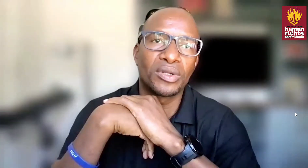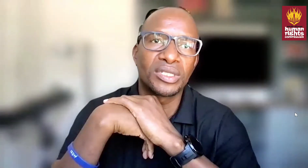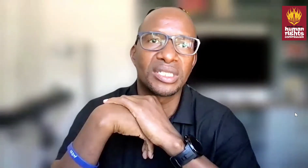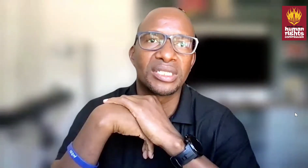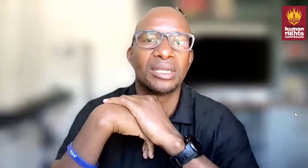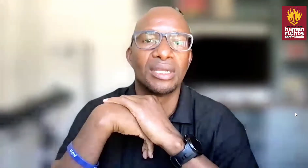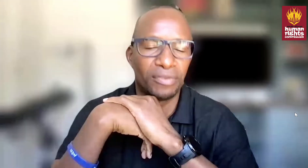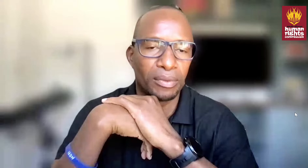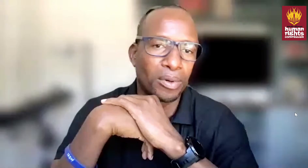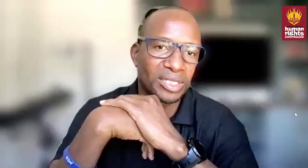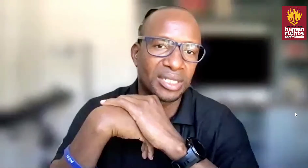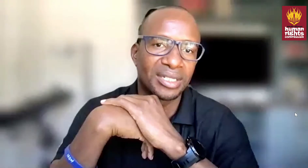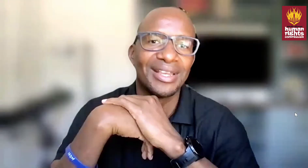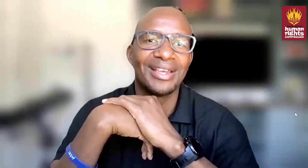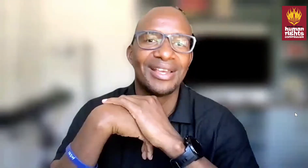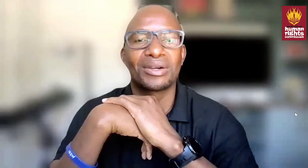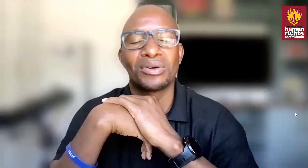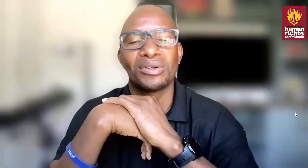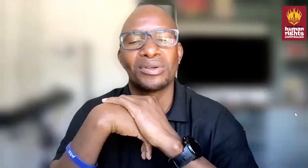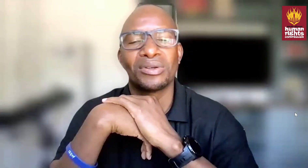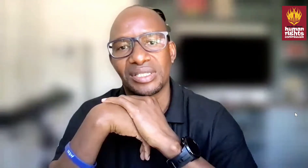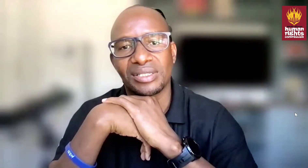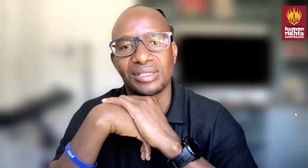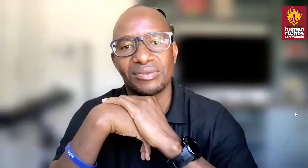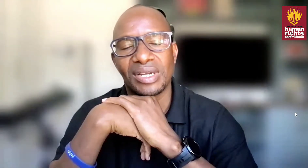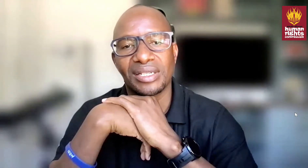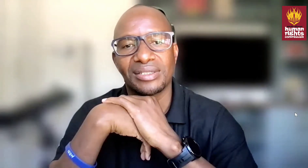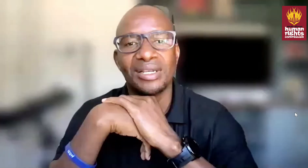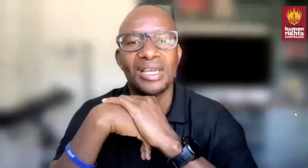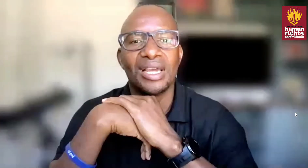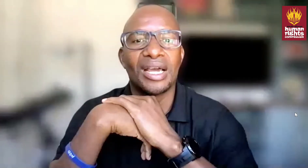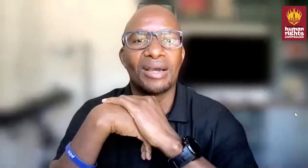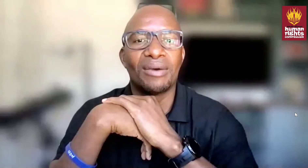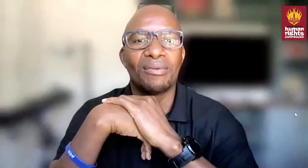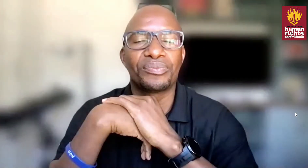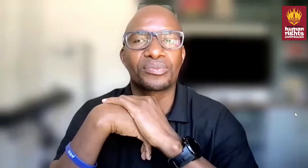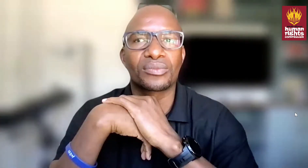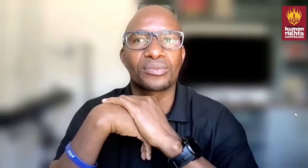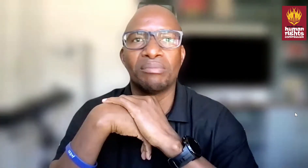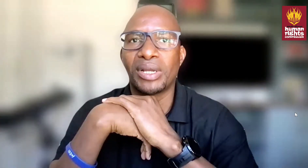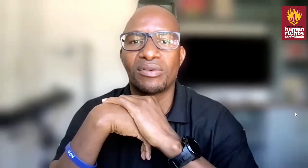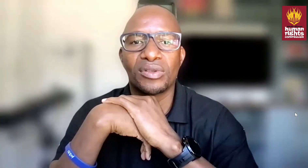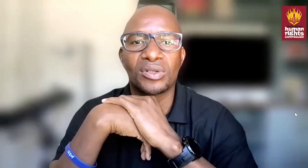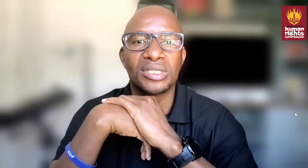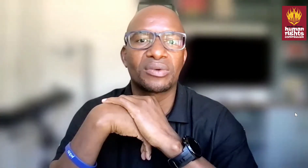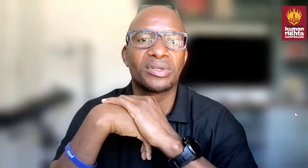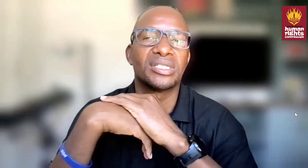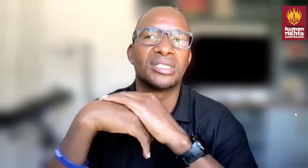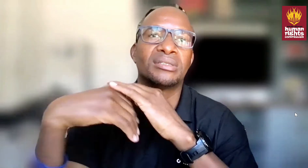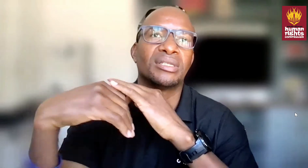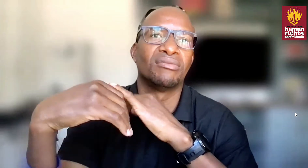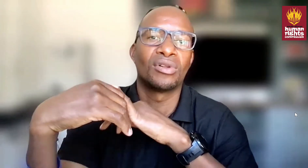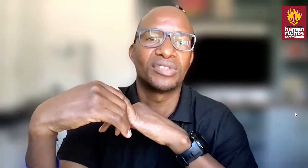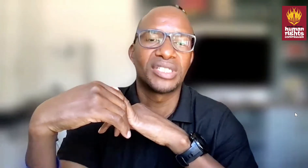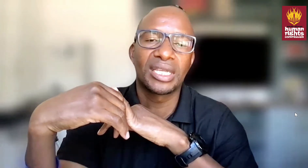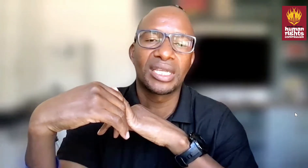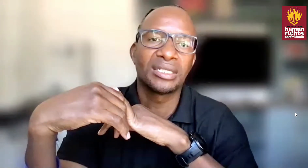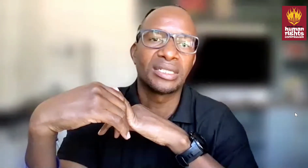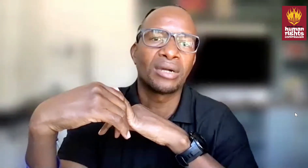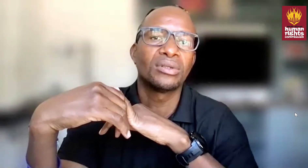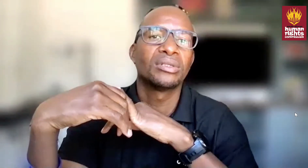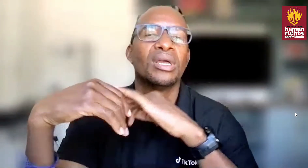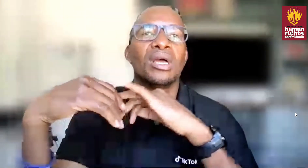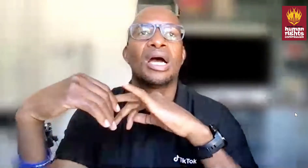to post this. If you post it, there are consequences, right? And part of those